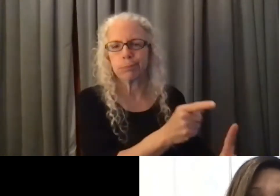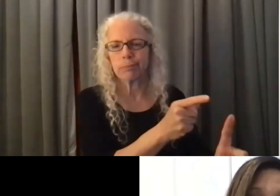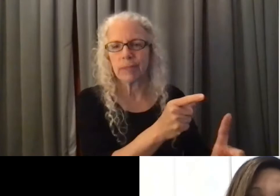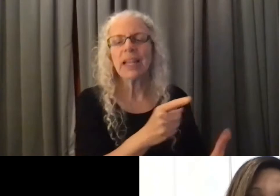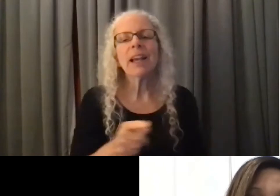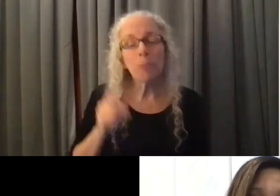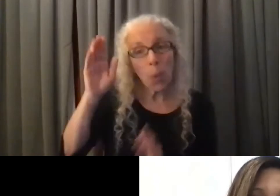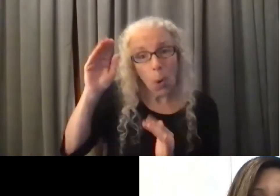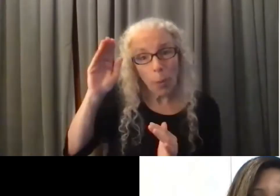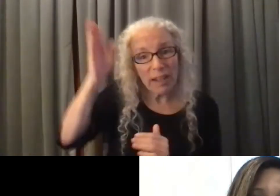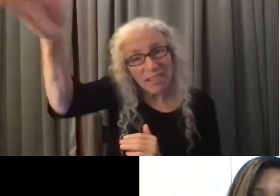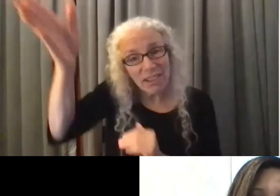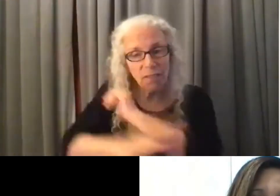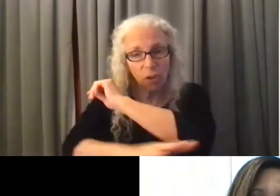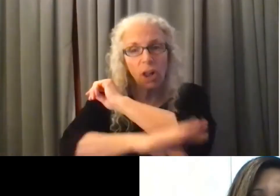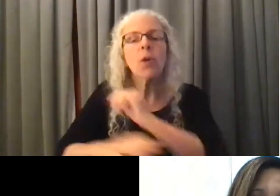data due to the fact that